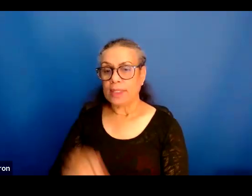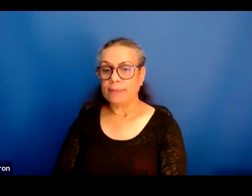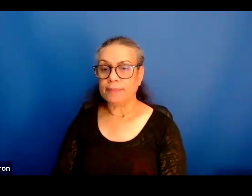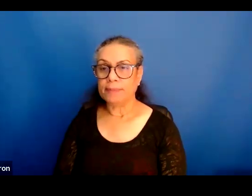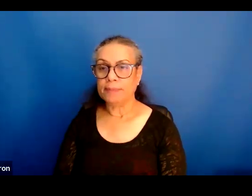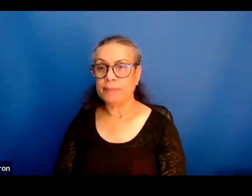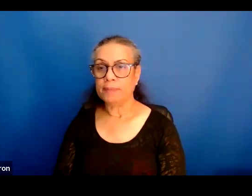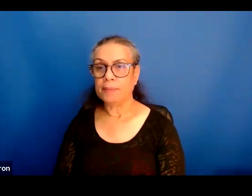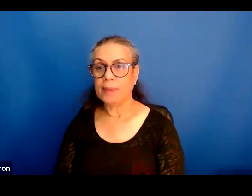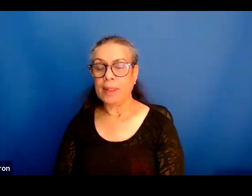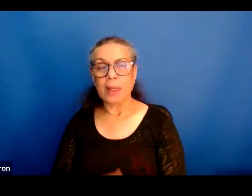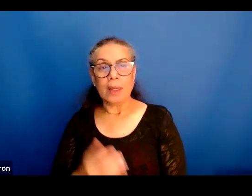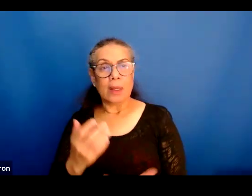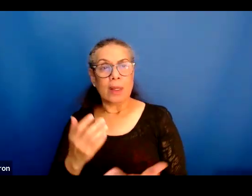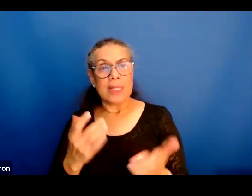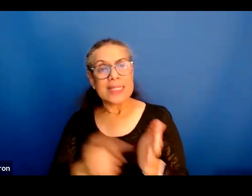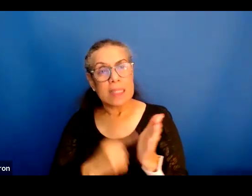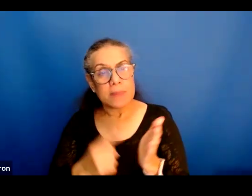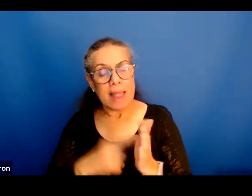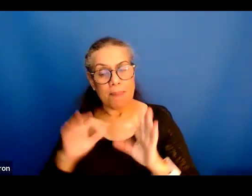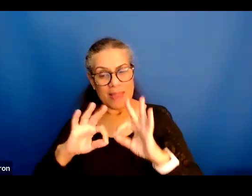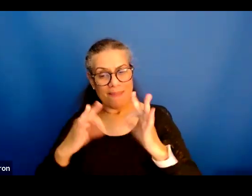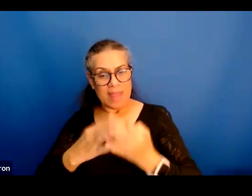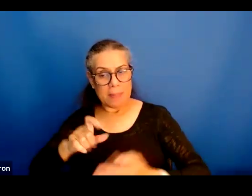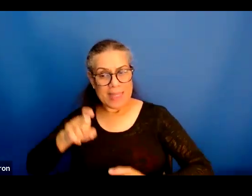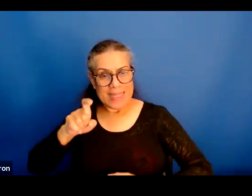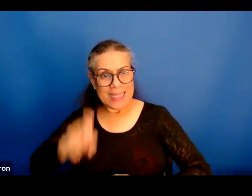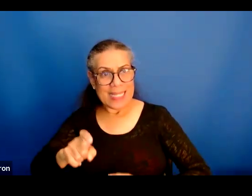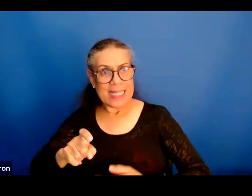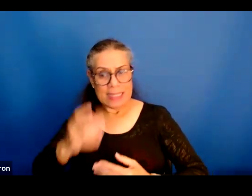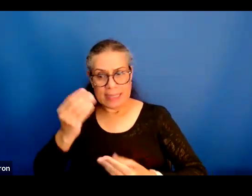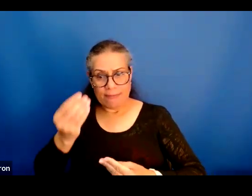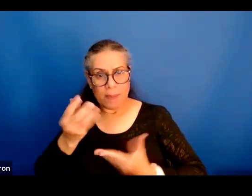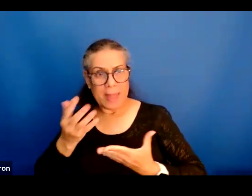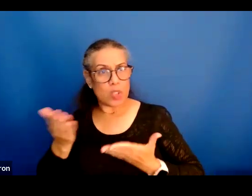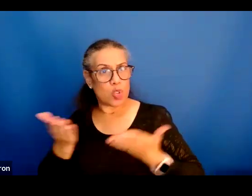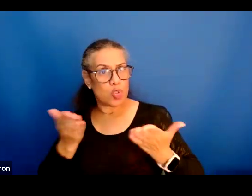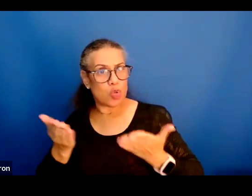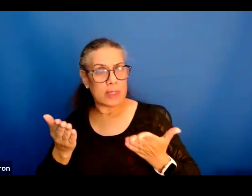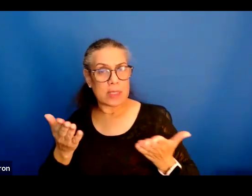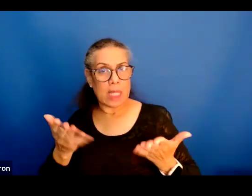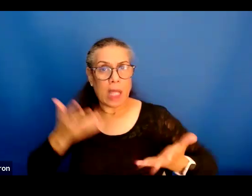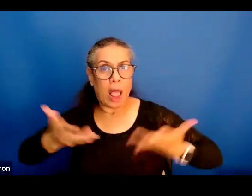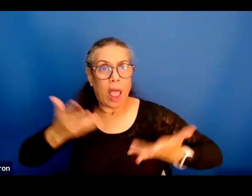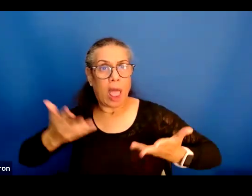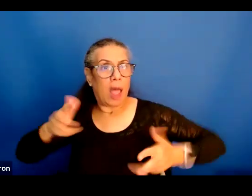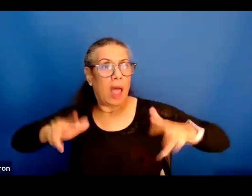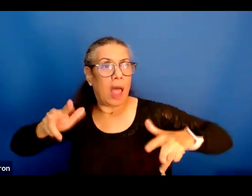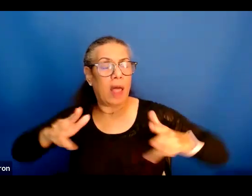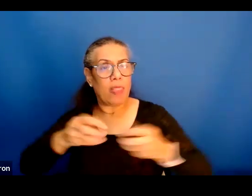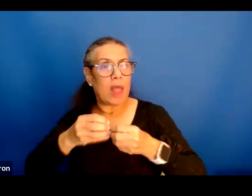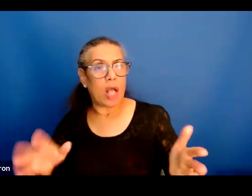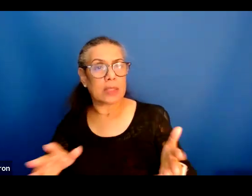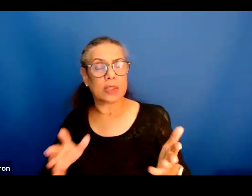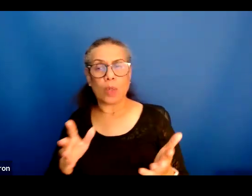parent need information about it. What is the process? What do you doing? ¿Qué parte? What is my part? You